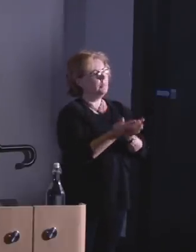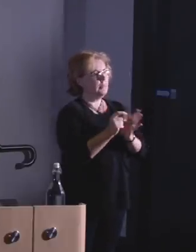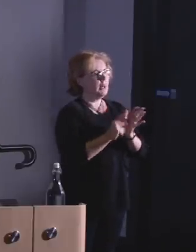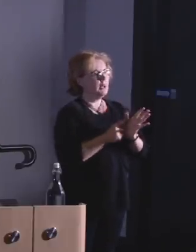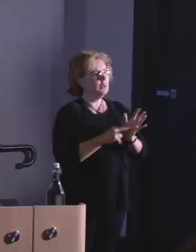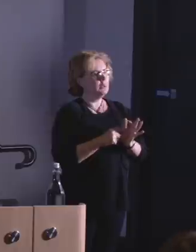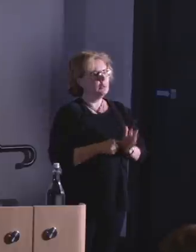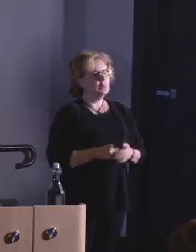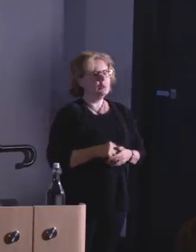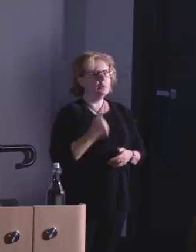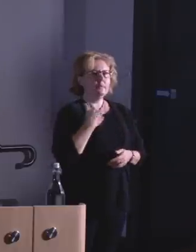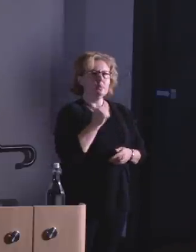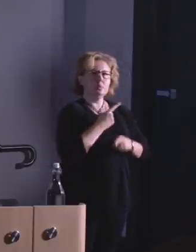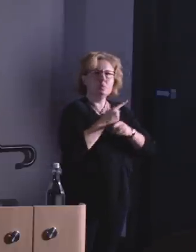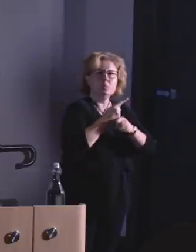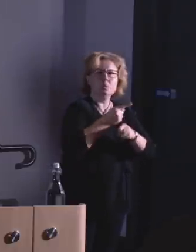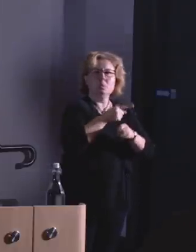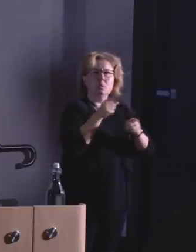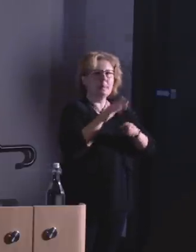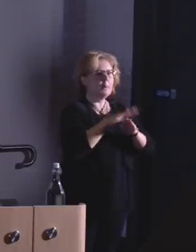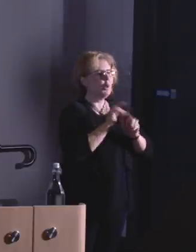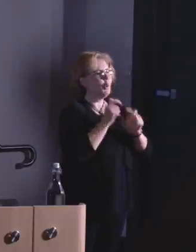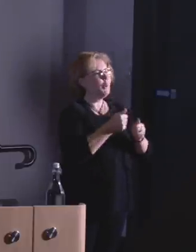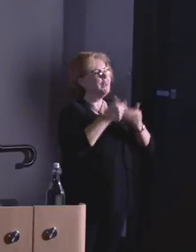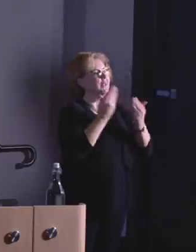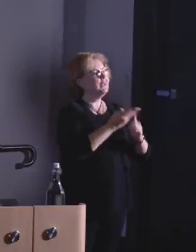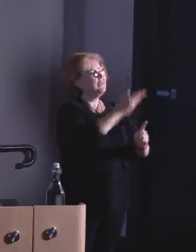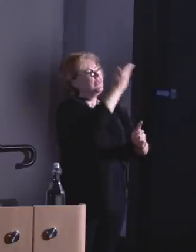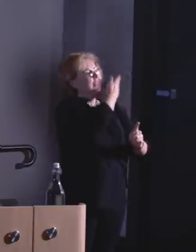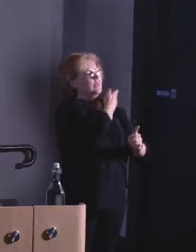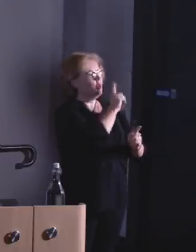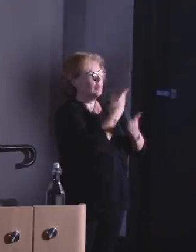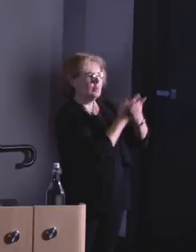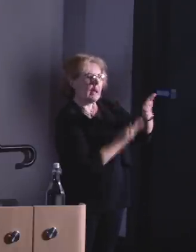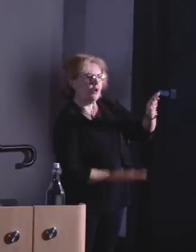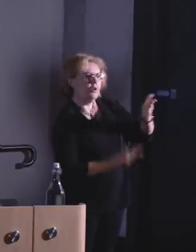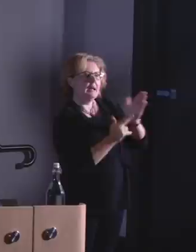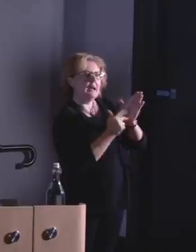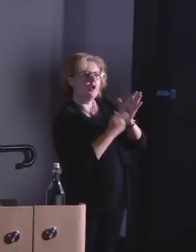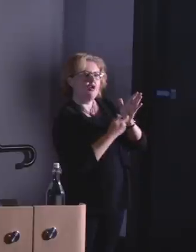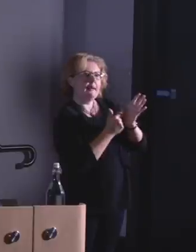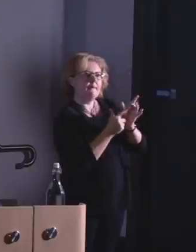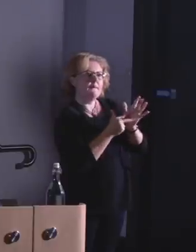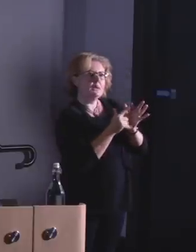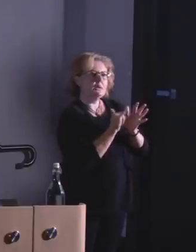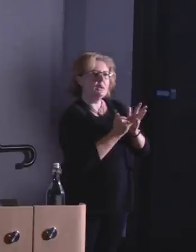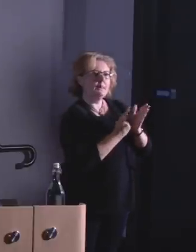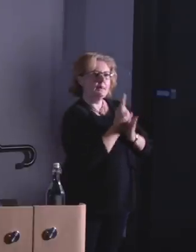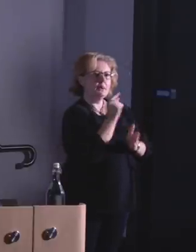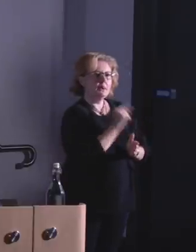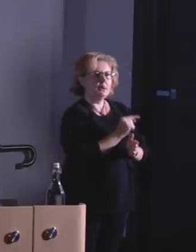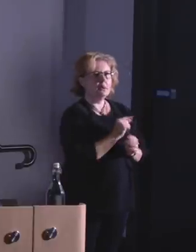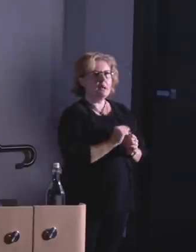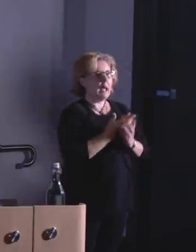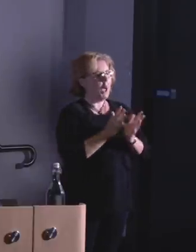about the early days and the narratives that were happening there, how the outer world saw the Pacific